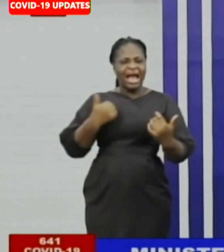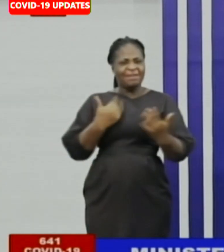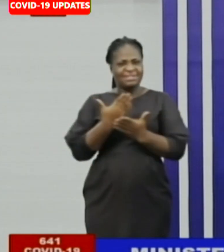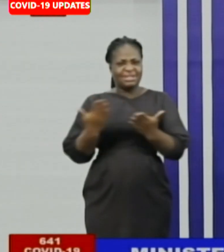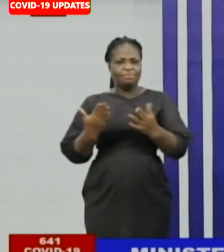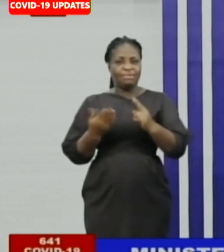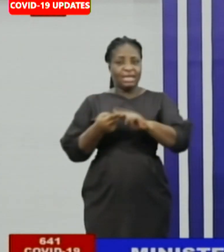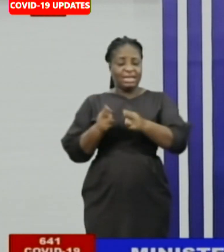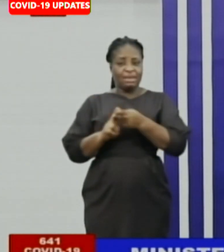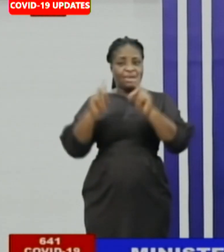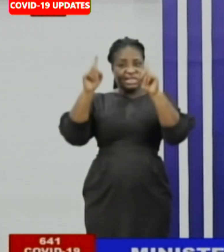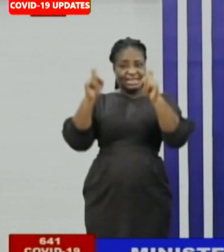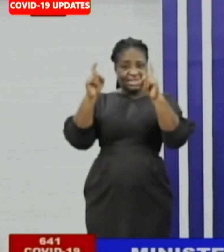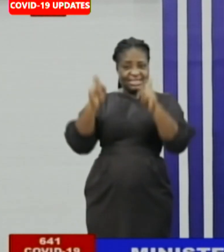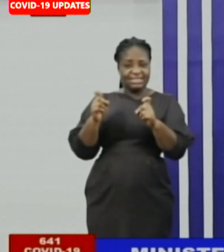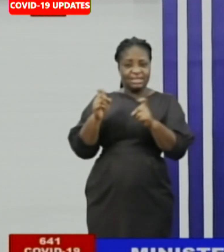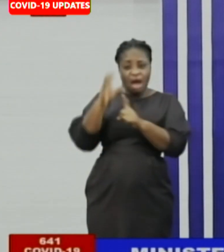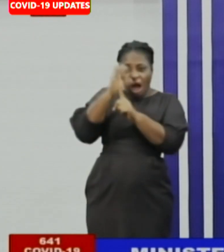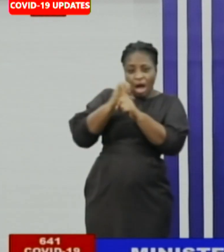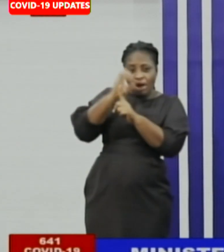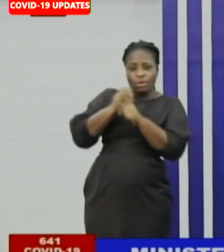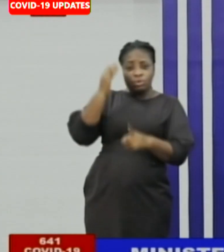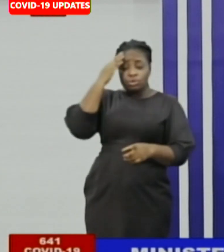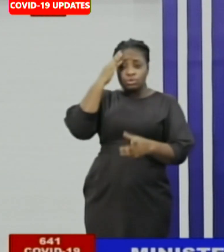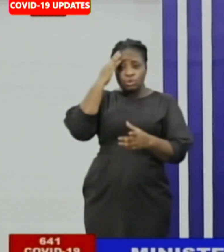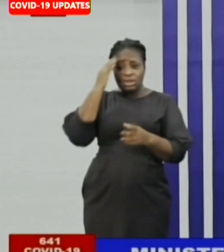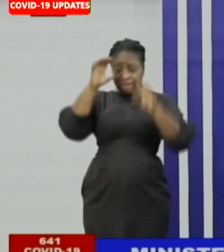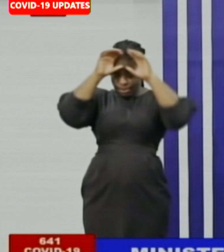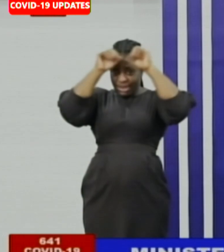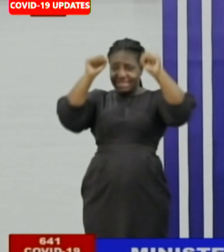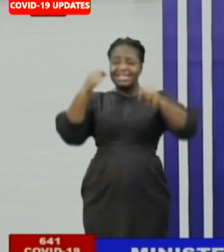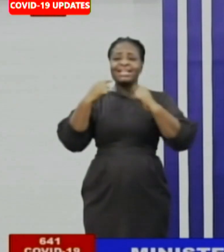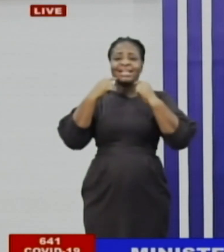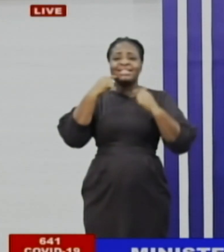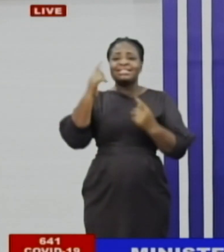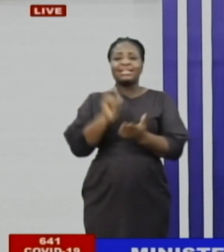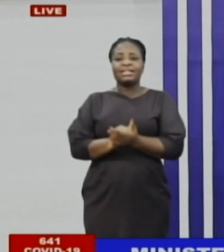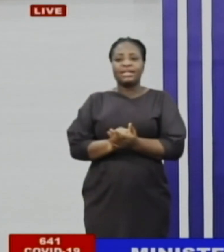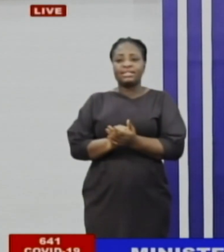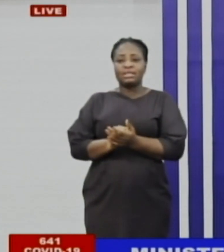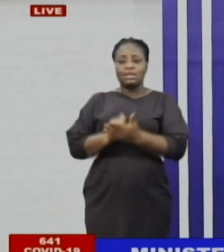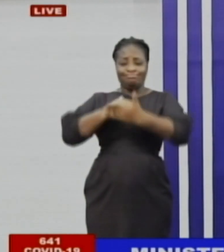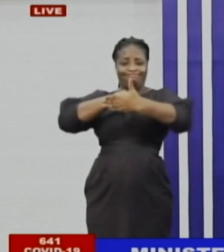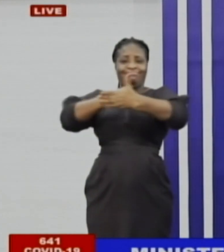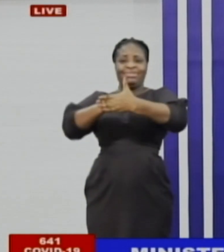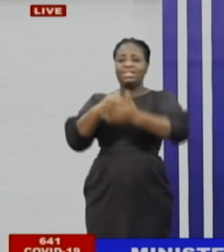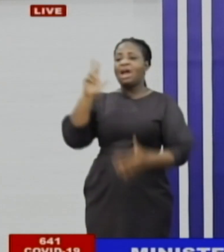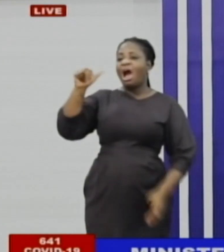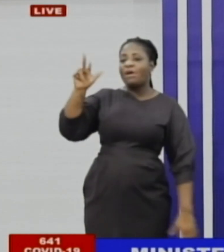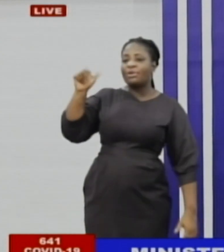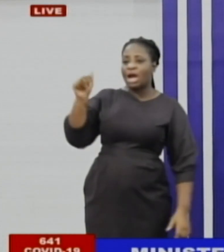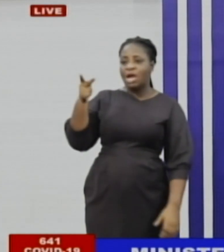on testing. You would recall that His Excellency the President mentioned that the imposition of restrictions in Greater Accra and